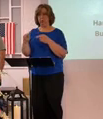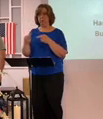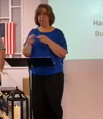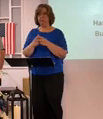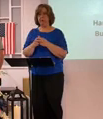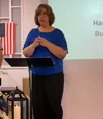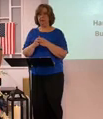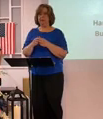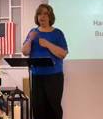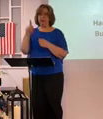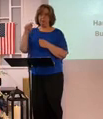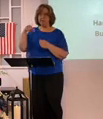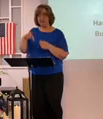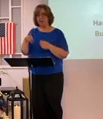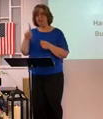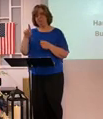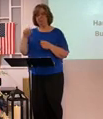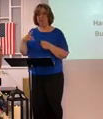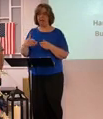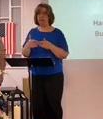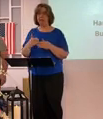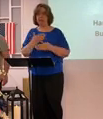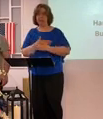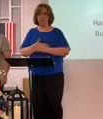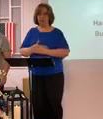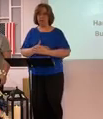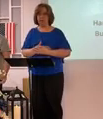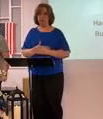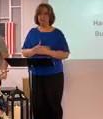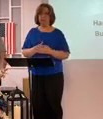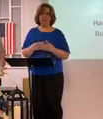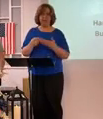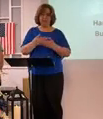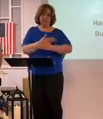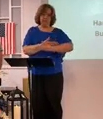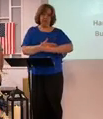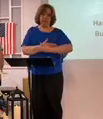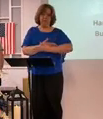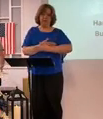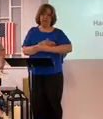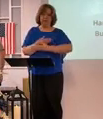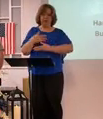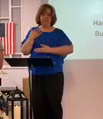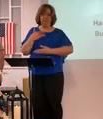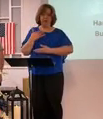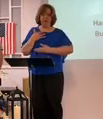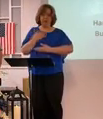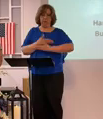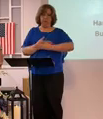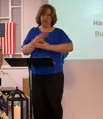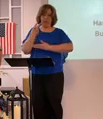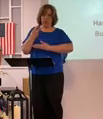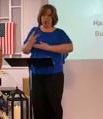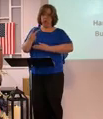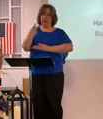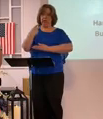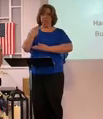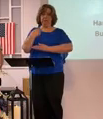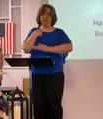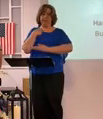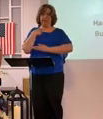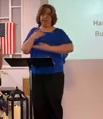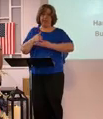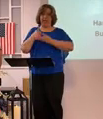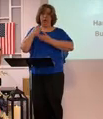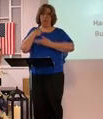ups and downs. Yeah, when they put the ventilator in, I just look at him and he's like, help me. And I'm like, I wish I could. Right now, if I help